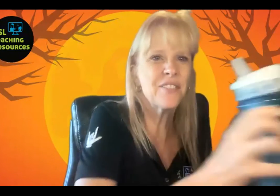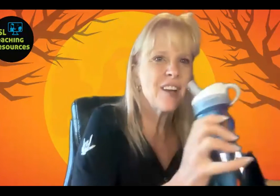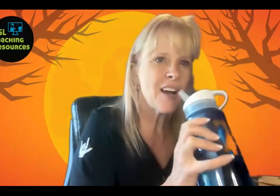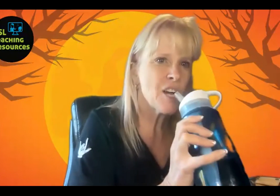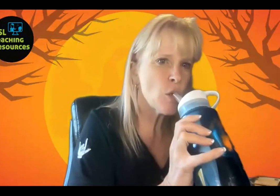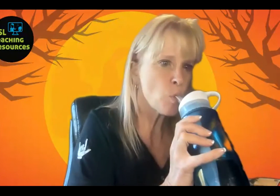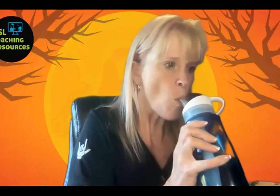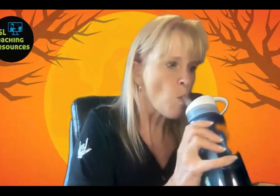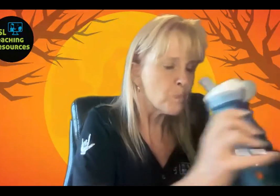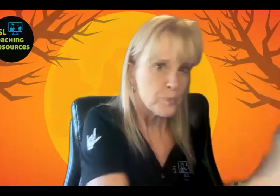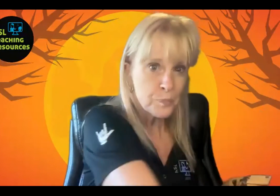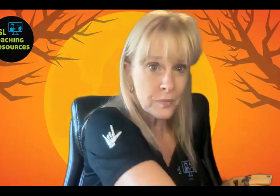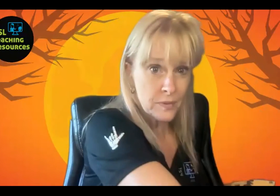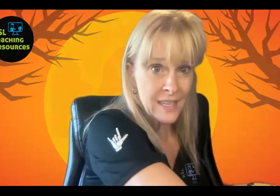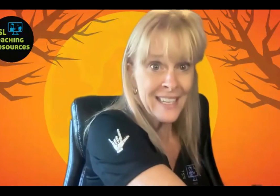If not,